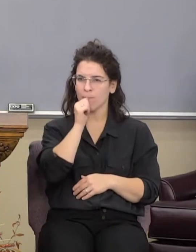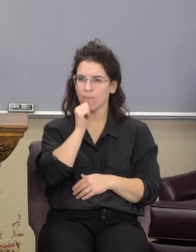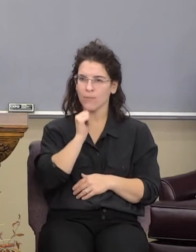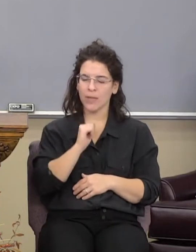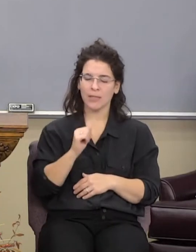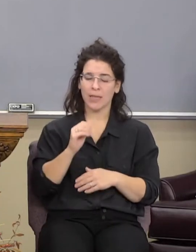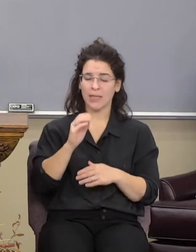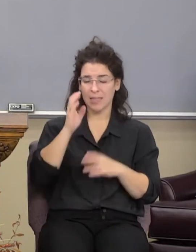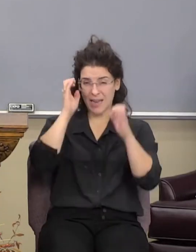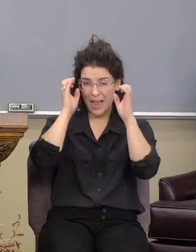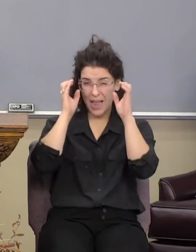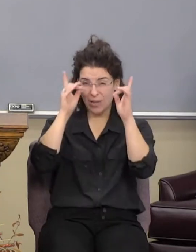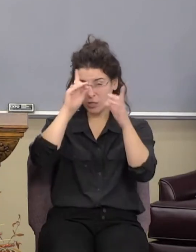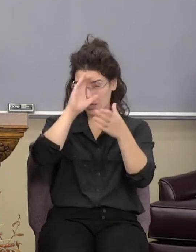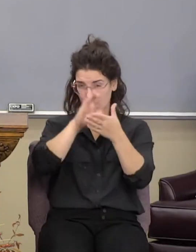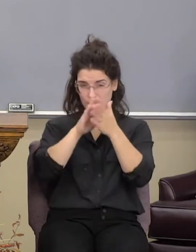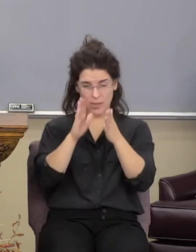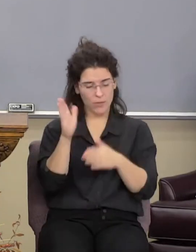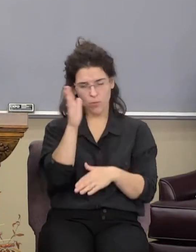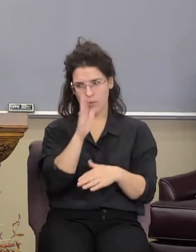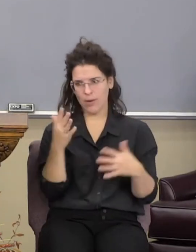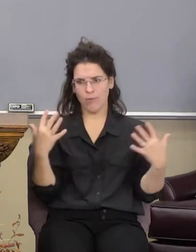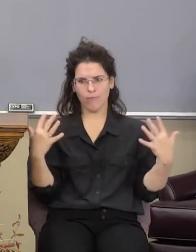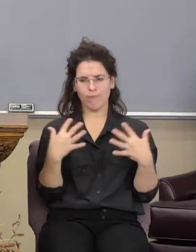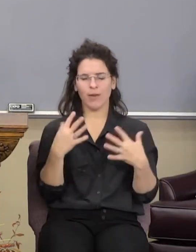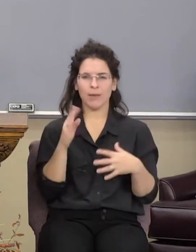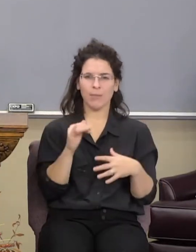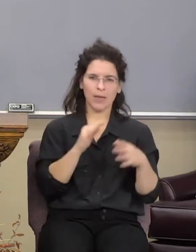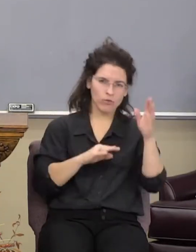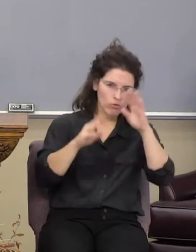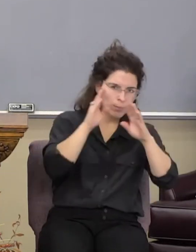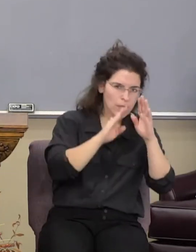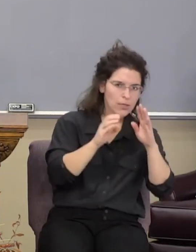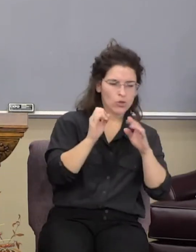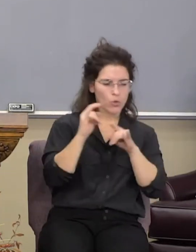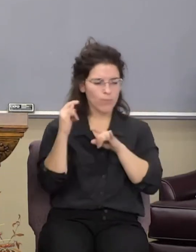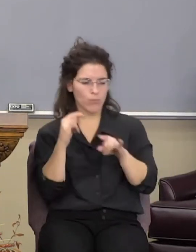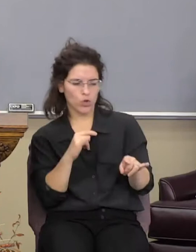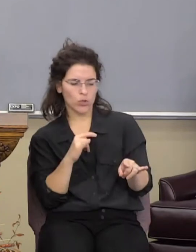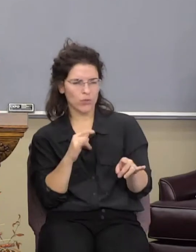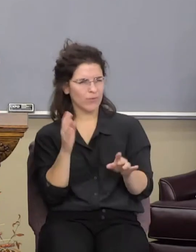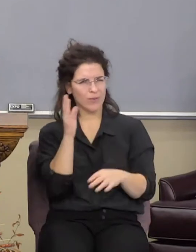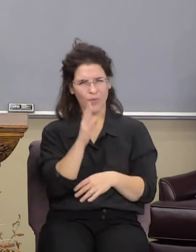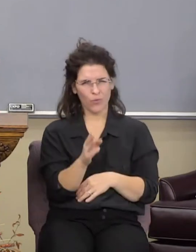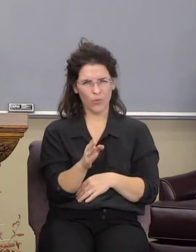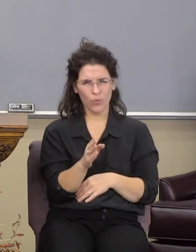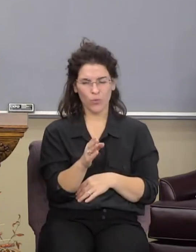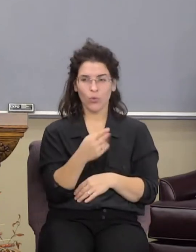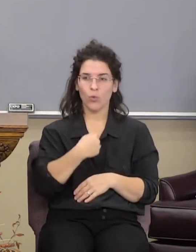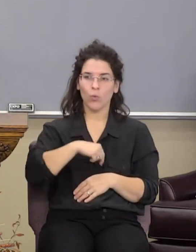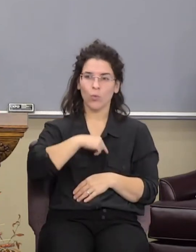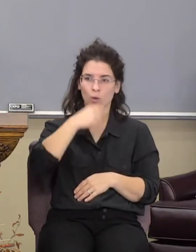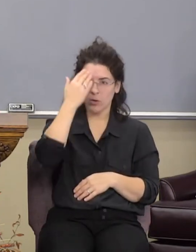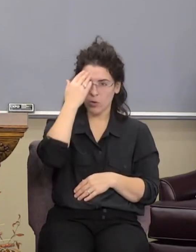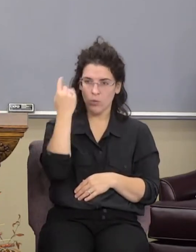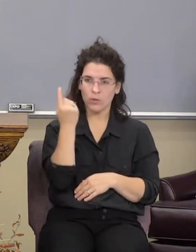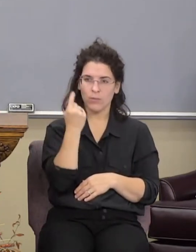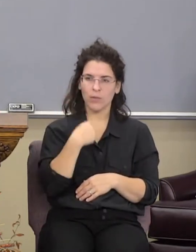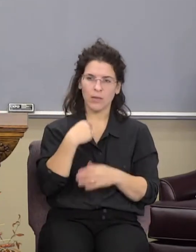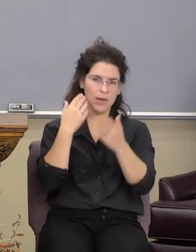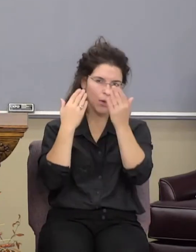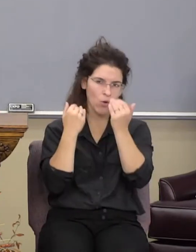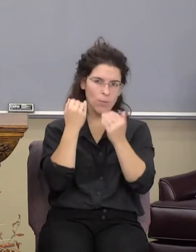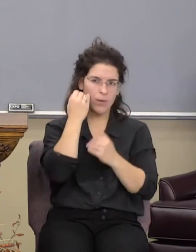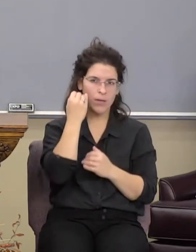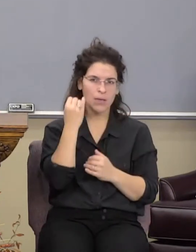well-educated believer, we're never frightened by tribulation or persecution. We know something, I hope, if we've